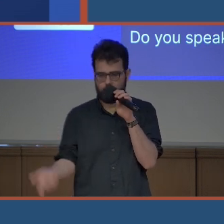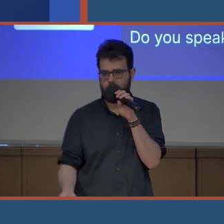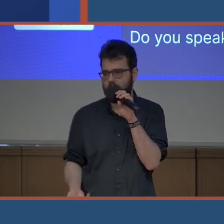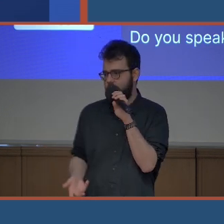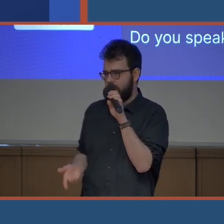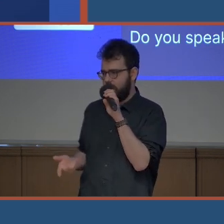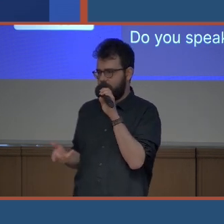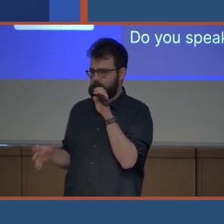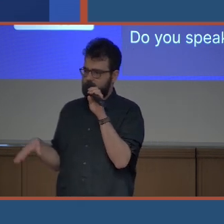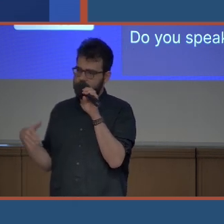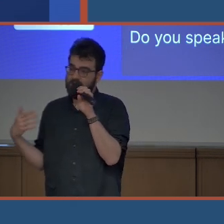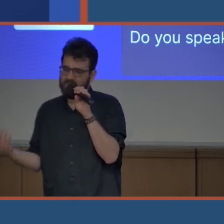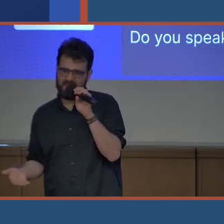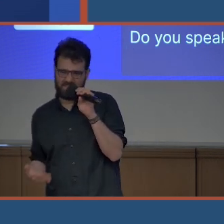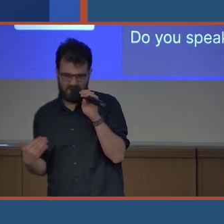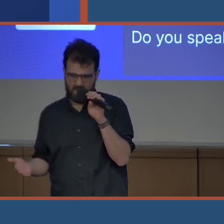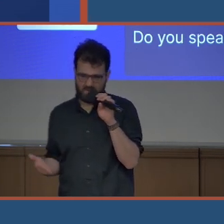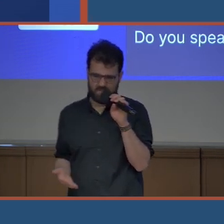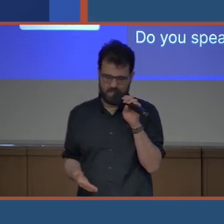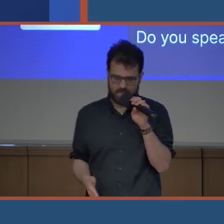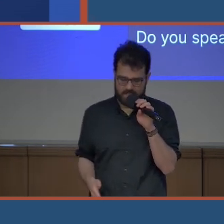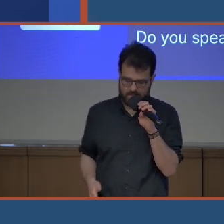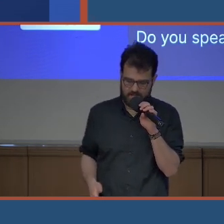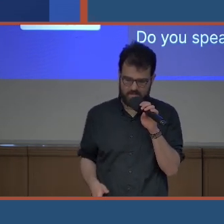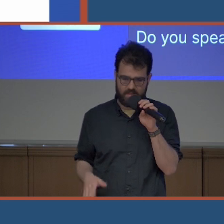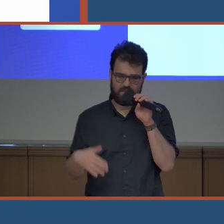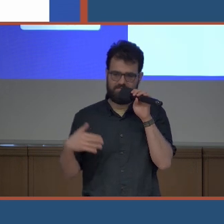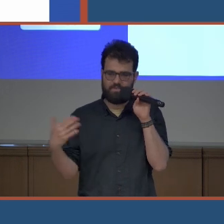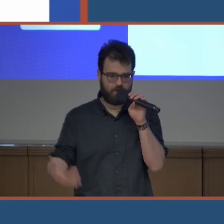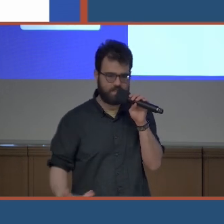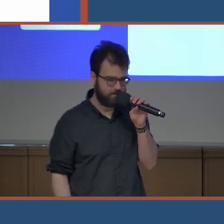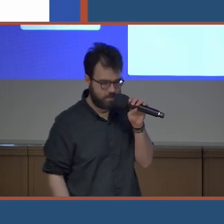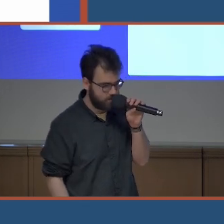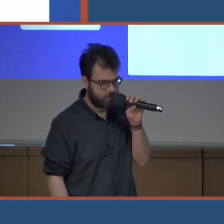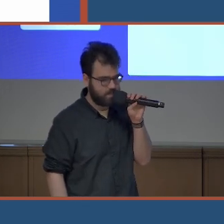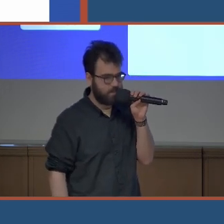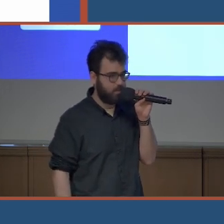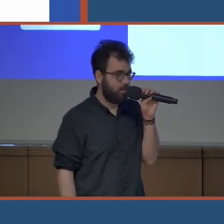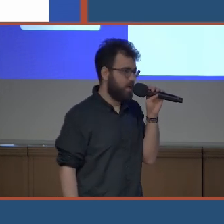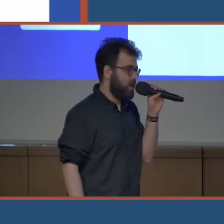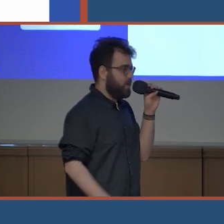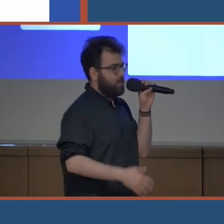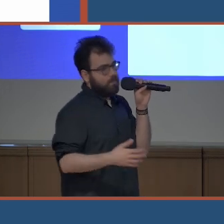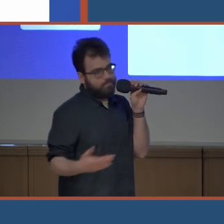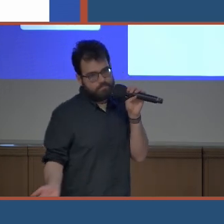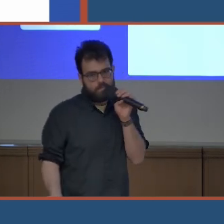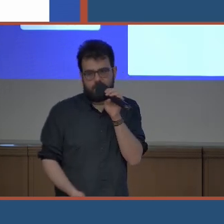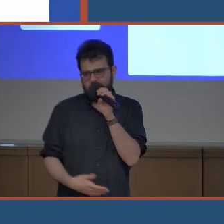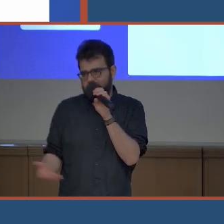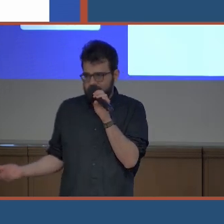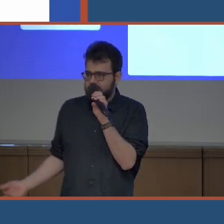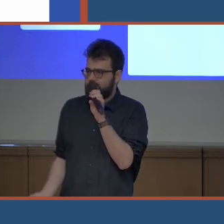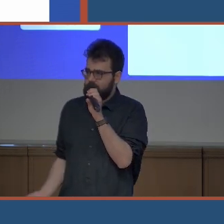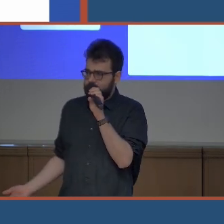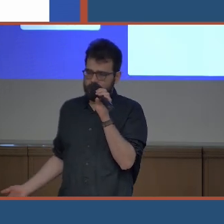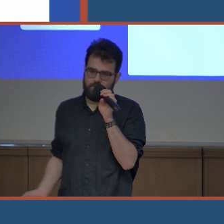very quick, and then it might be harder to understand them than your deaf teacher, for example. I